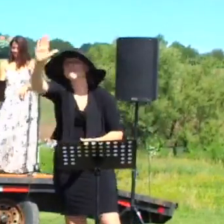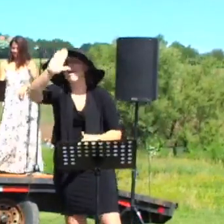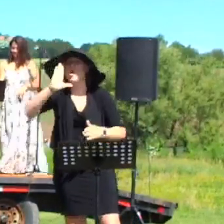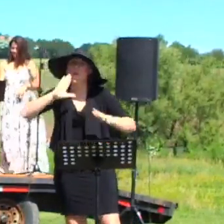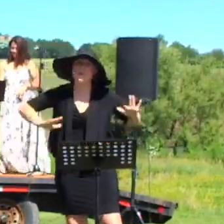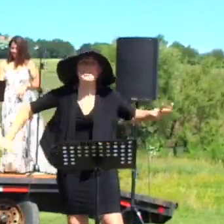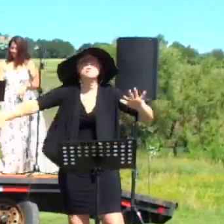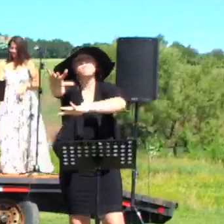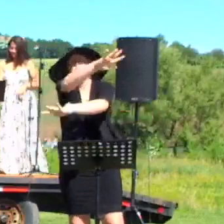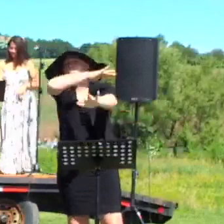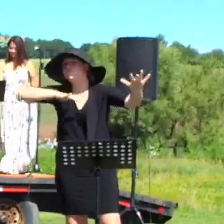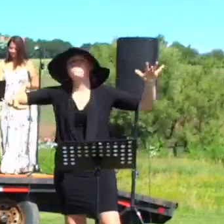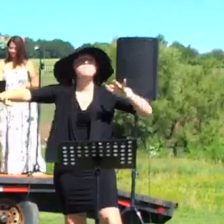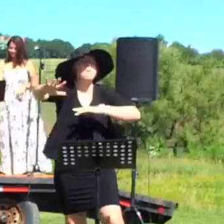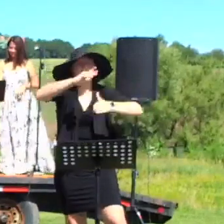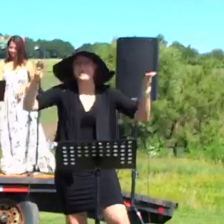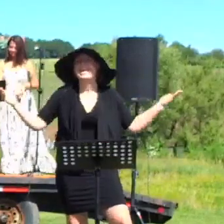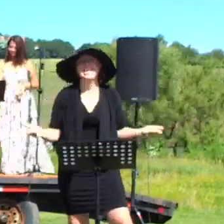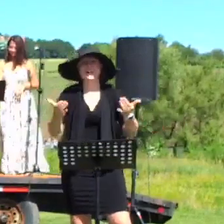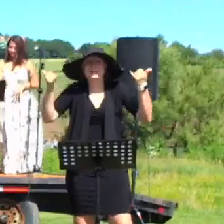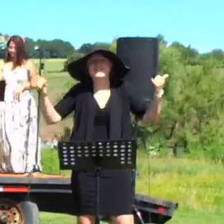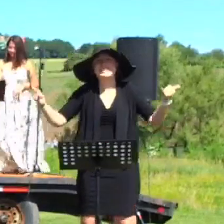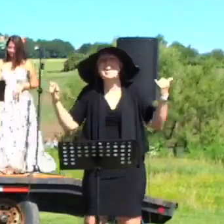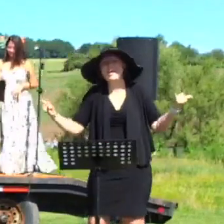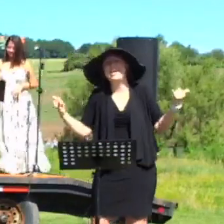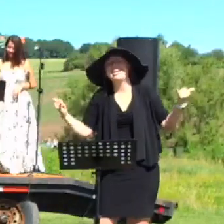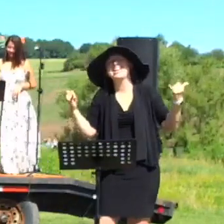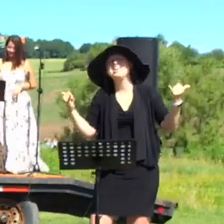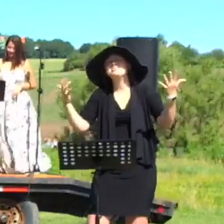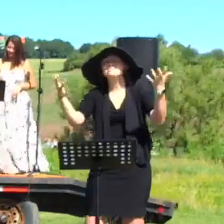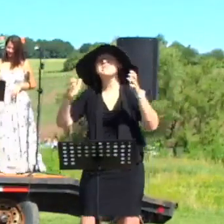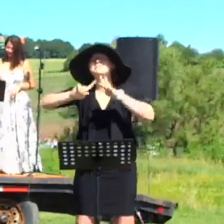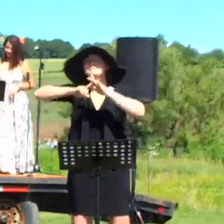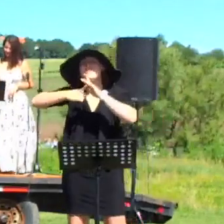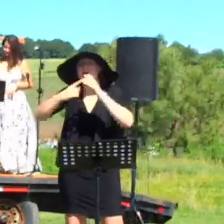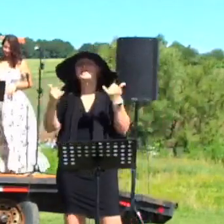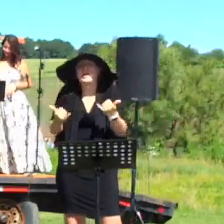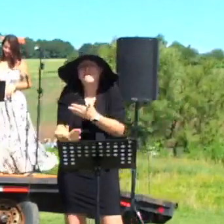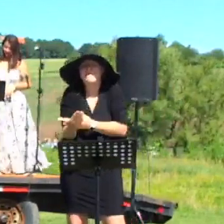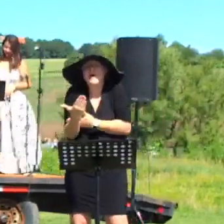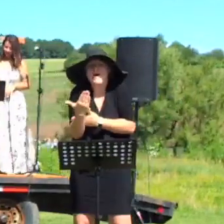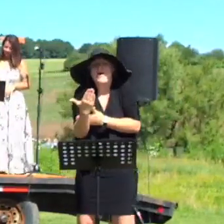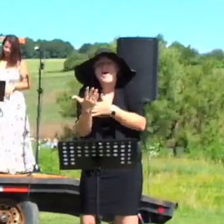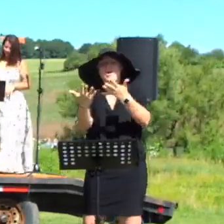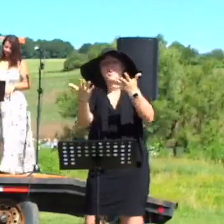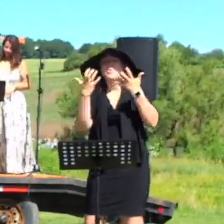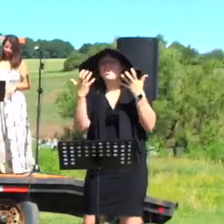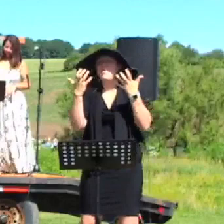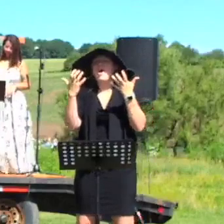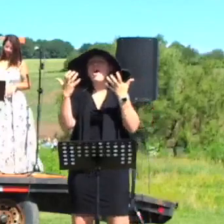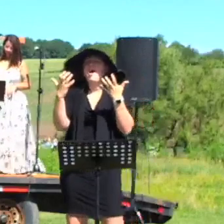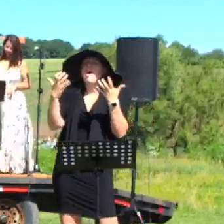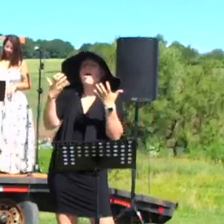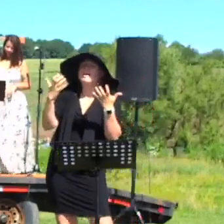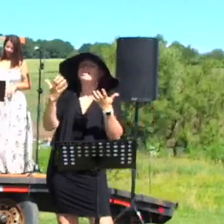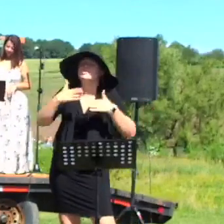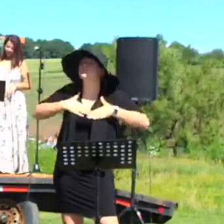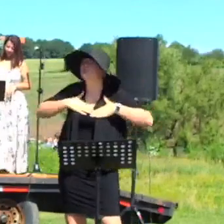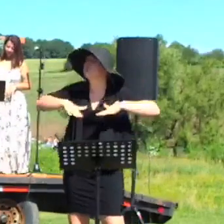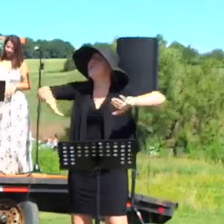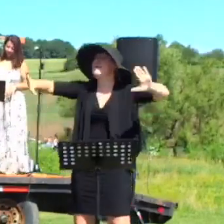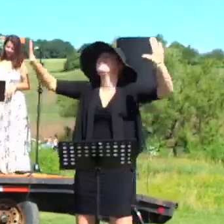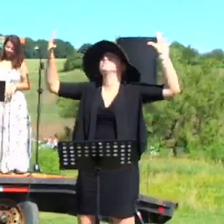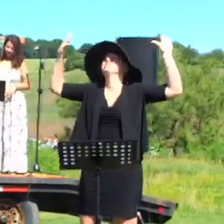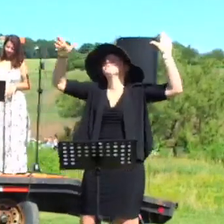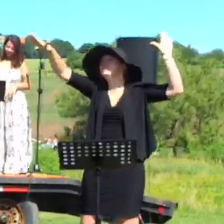here and flood this place. So we just want to start out this morning just laying it out in surrender to